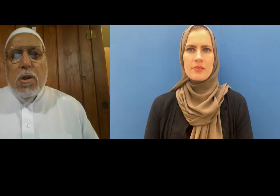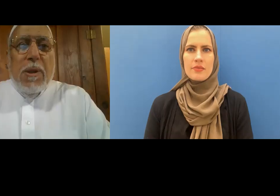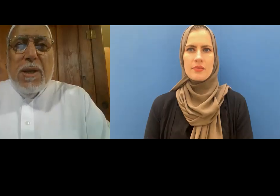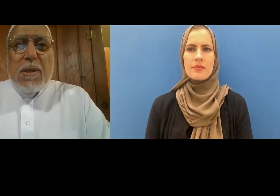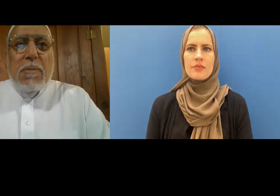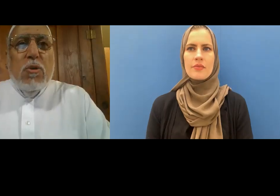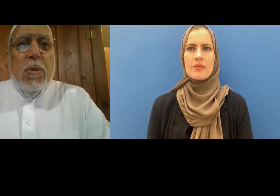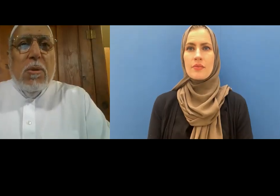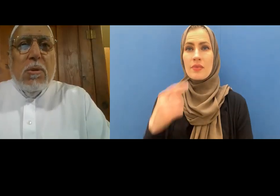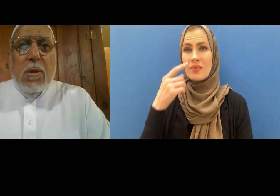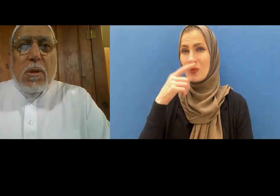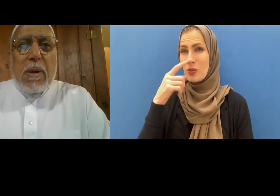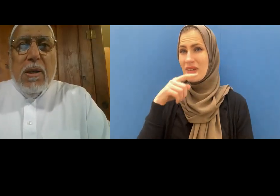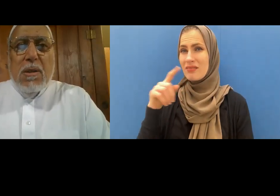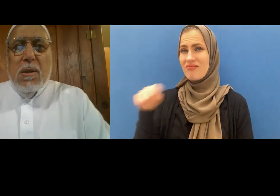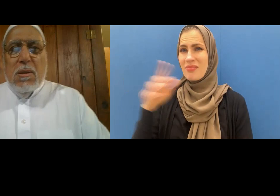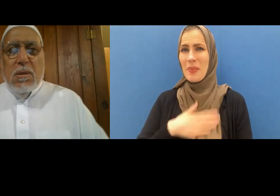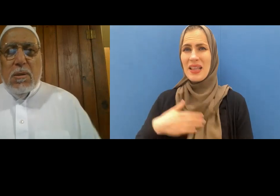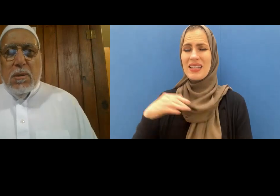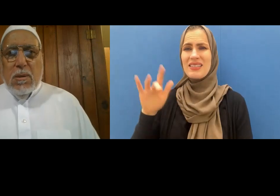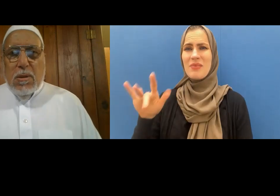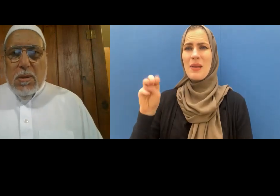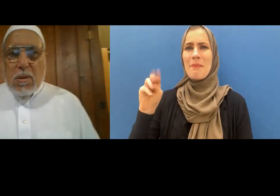Could you please ask them to mute the mics?